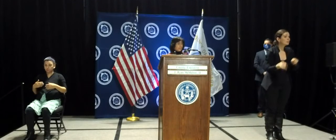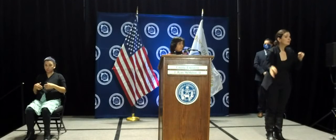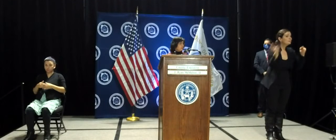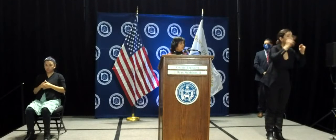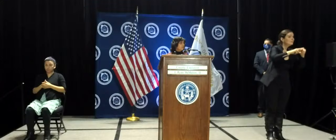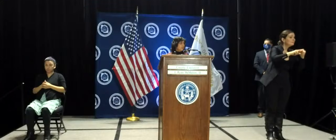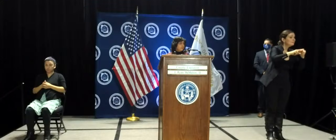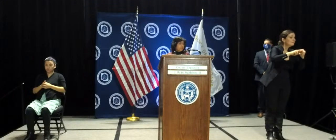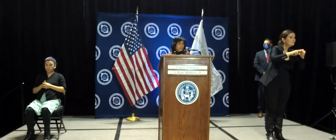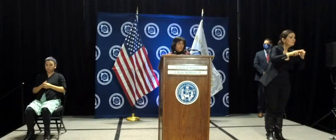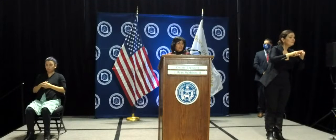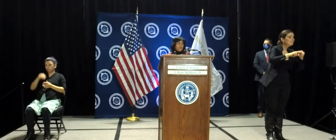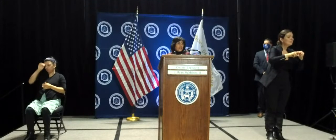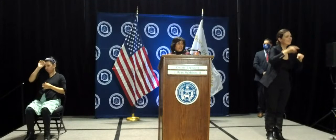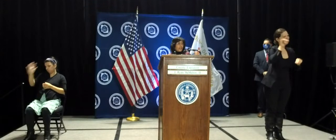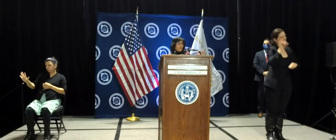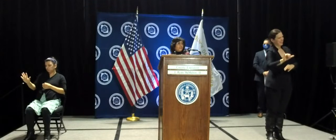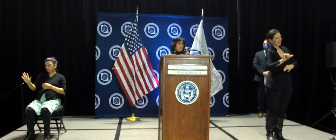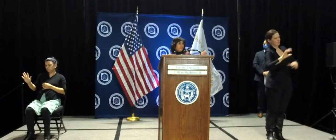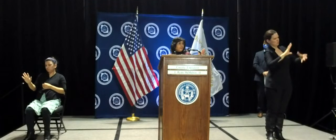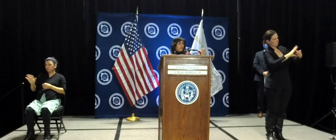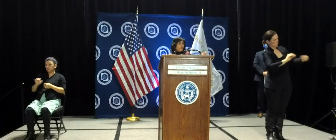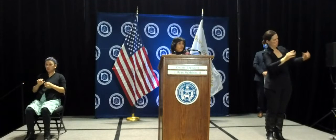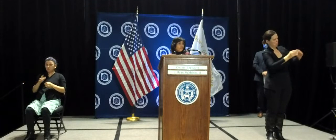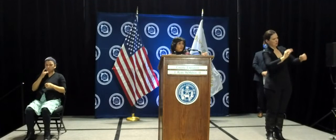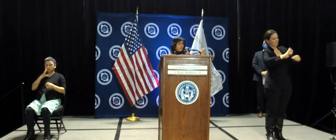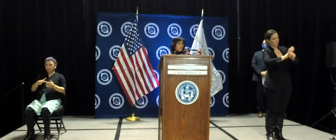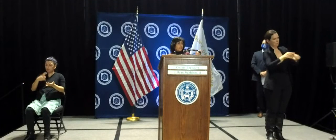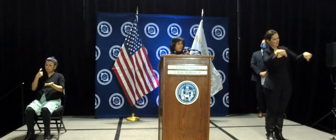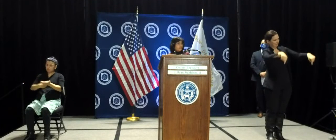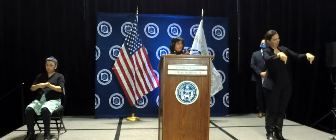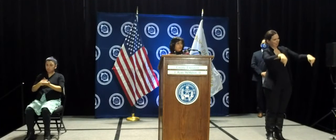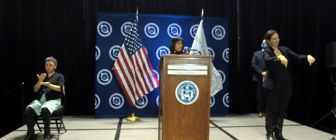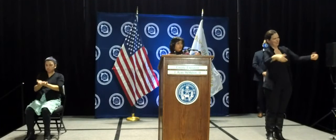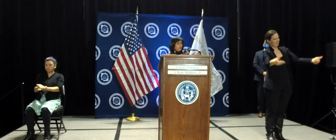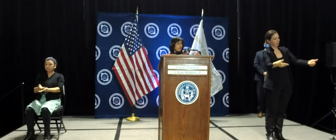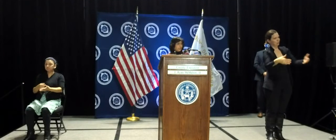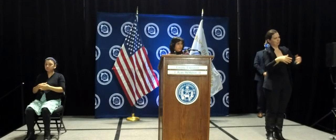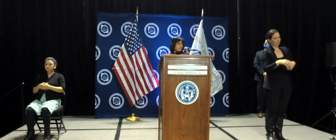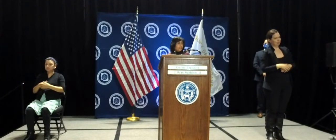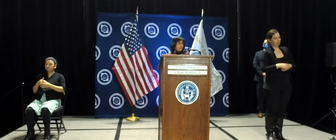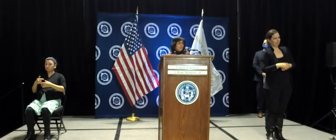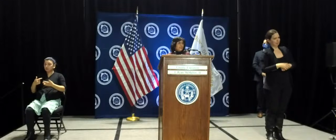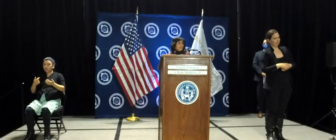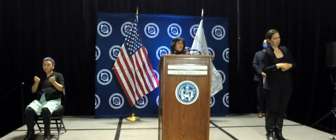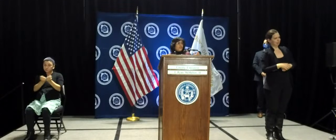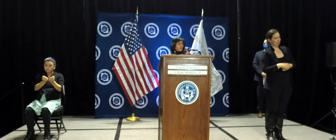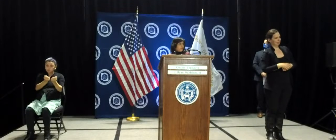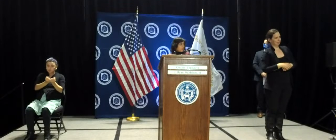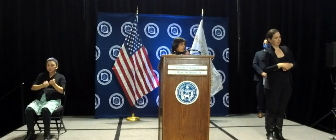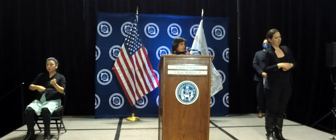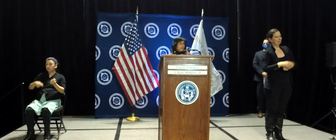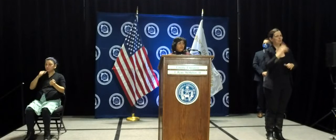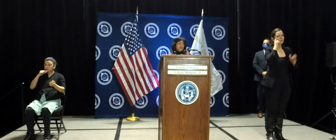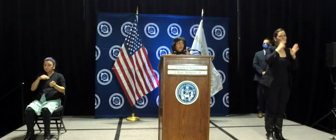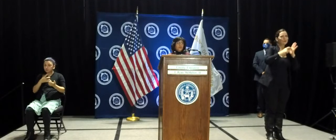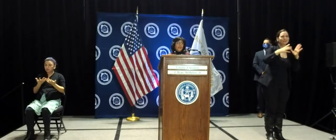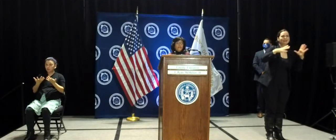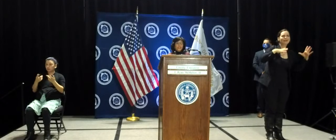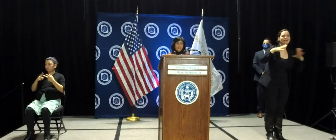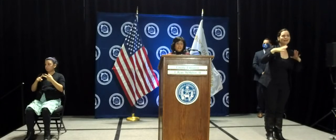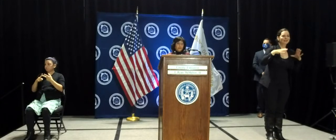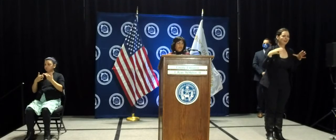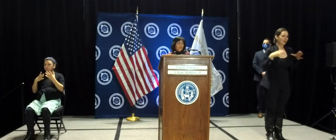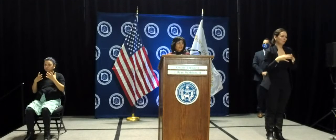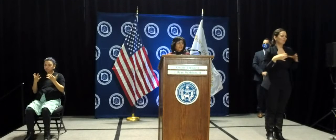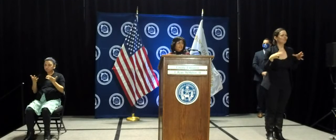county executive just mentioned, that after when we saw that, the holiday sort of a mode, people have